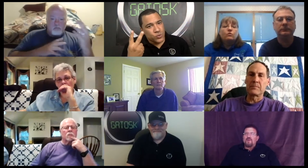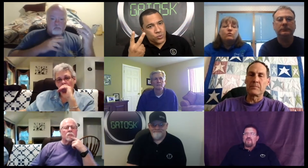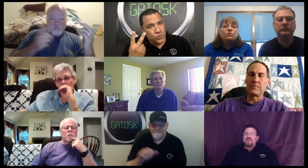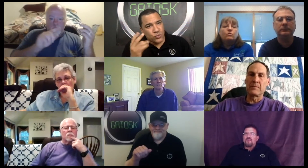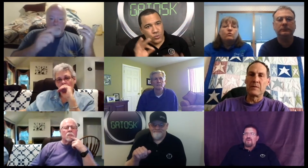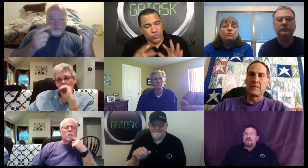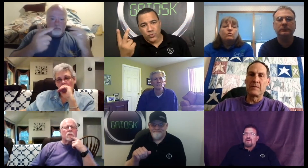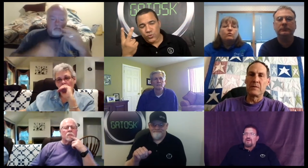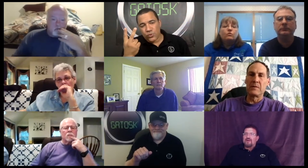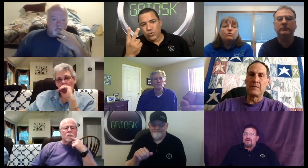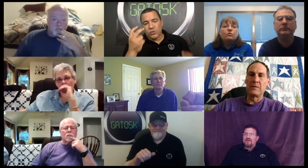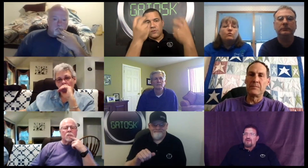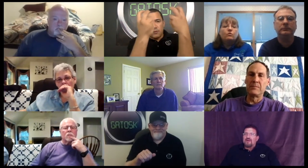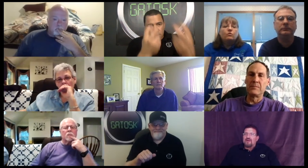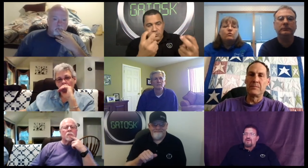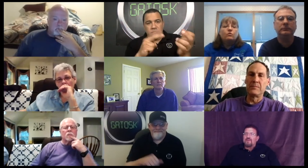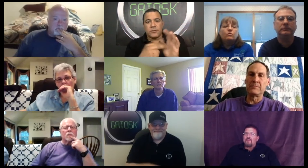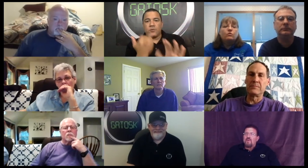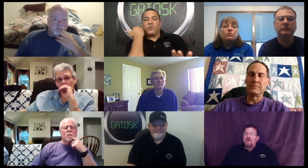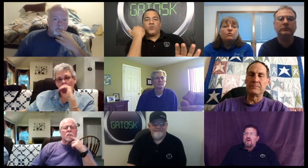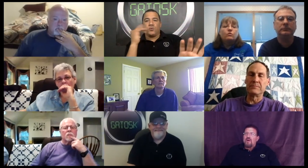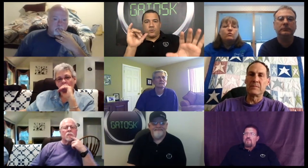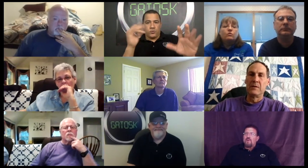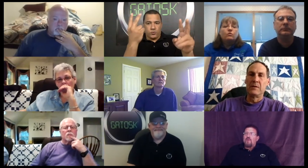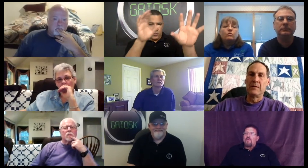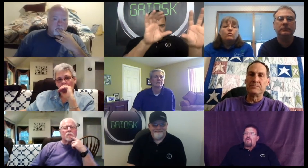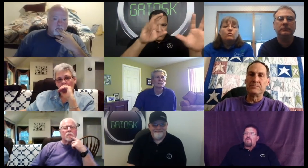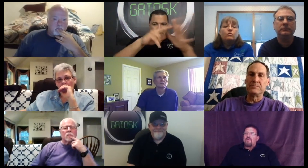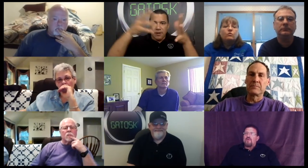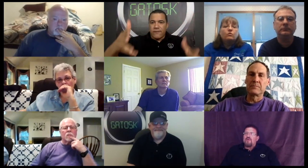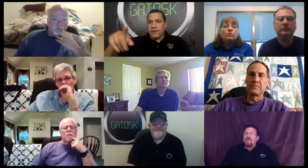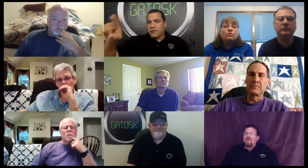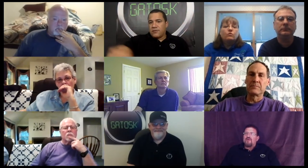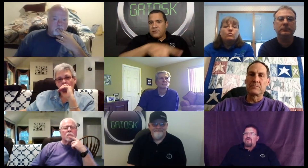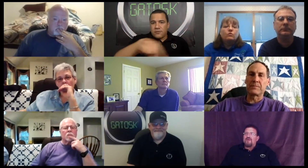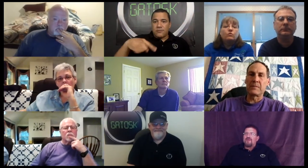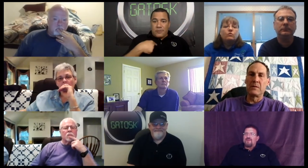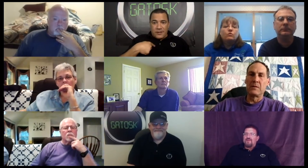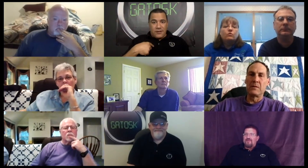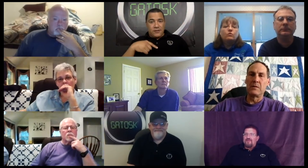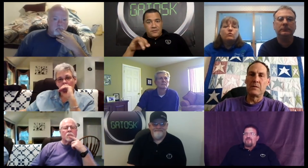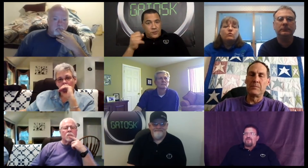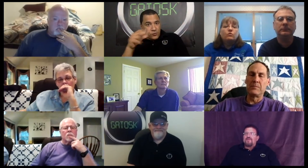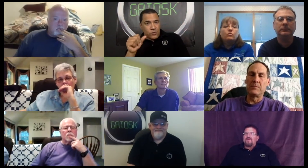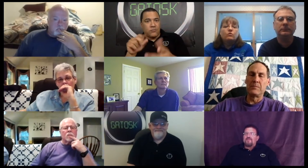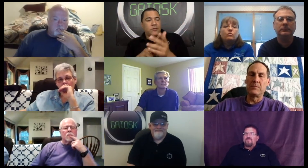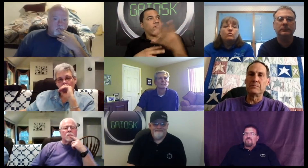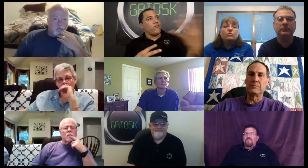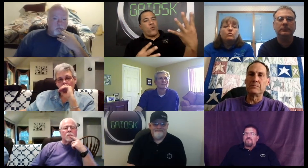interpreters. So there's one drawback to that. So you need to have 2 interpreters. So that takes up 2 screens. Then there's me, then